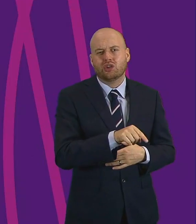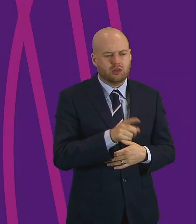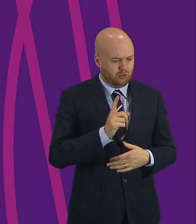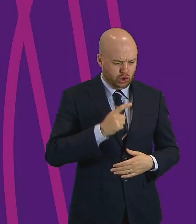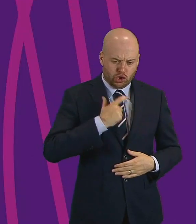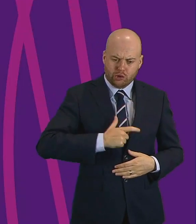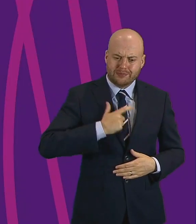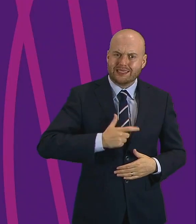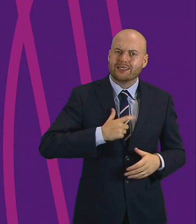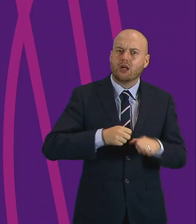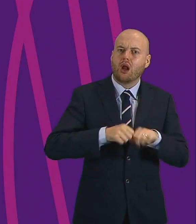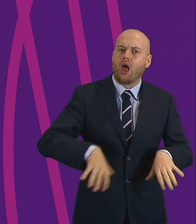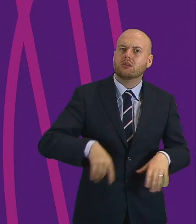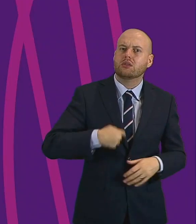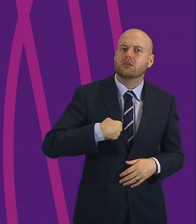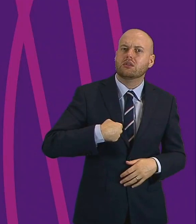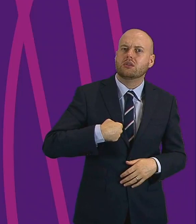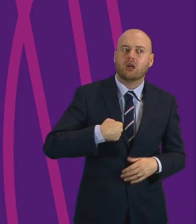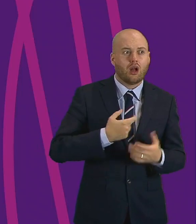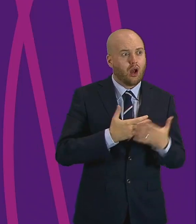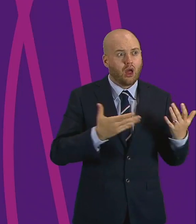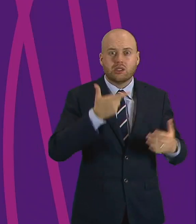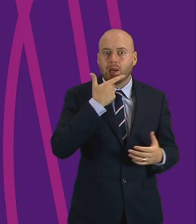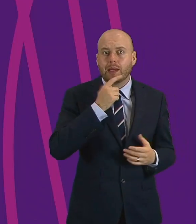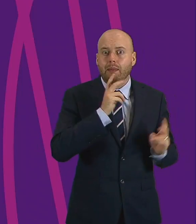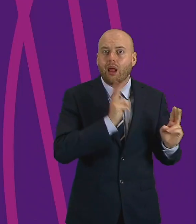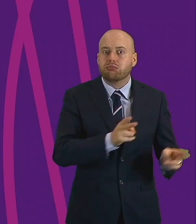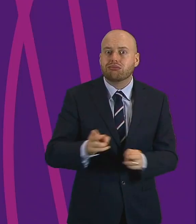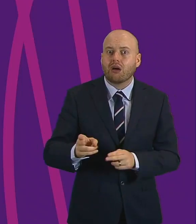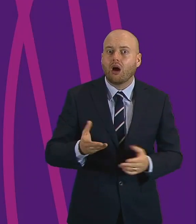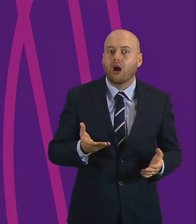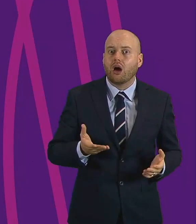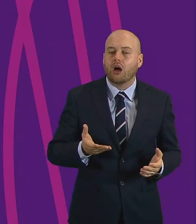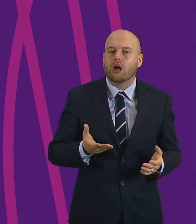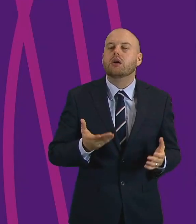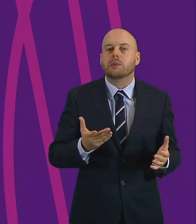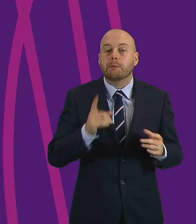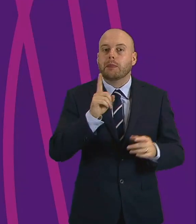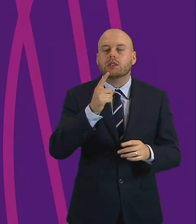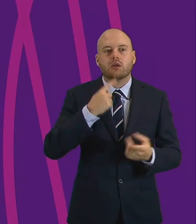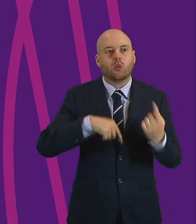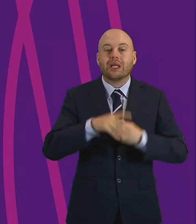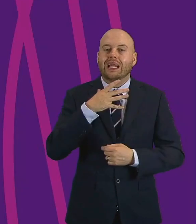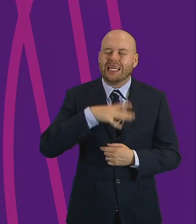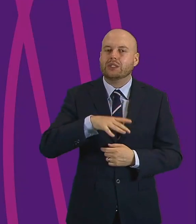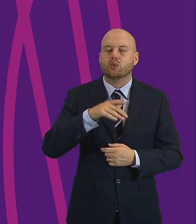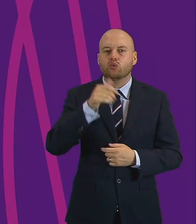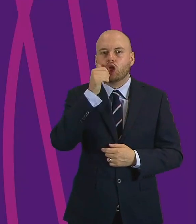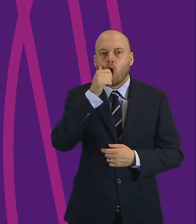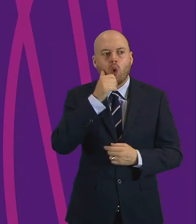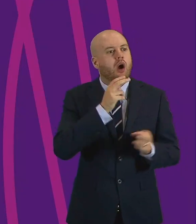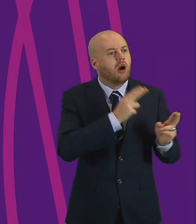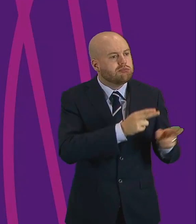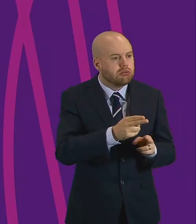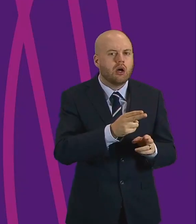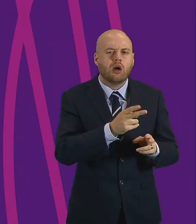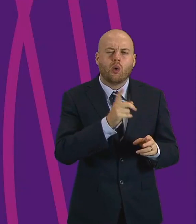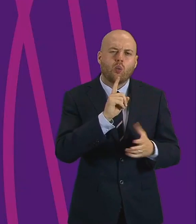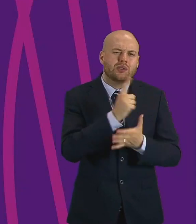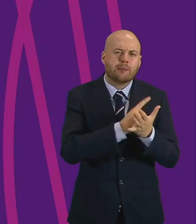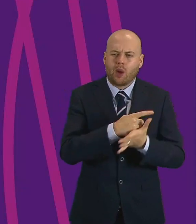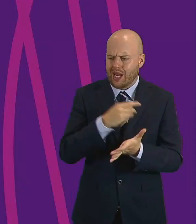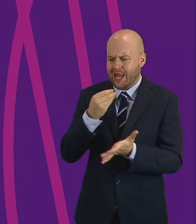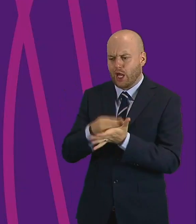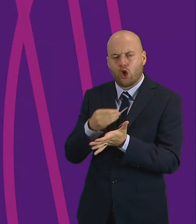lost tragically to this horrific disease, but we also require to compute the economic loss, and not just in terms of